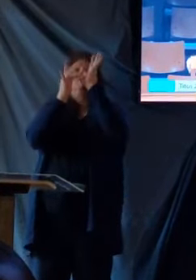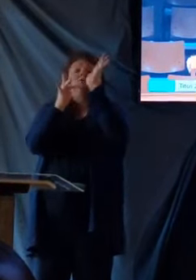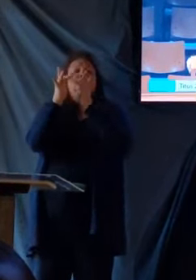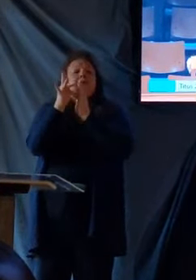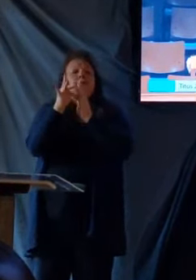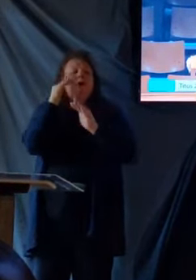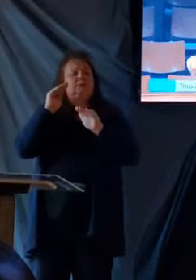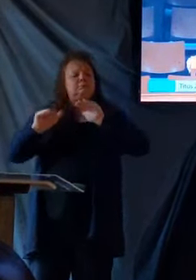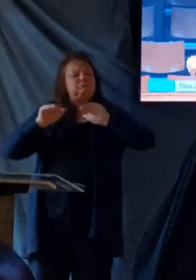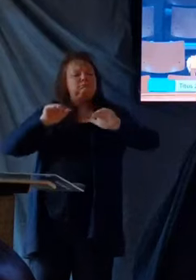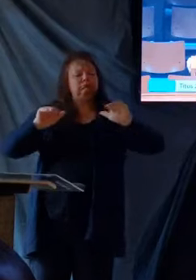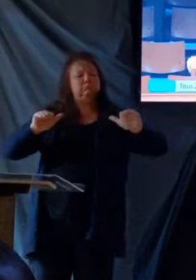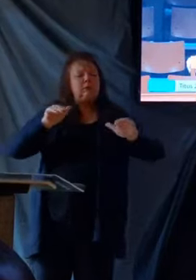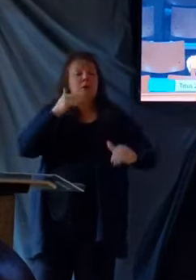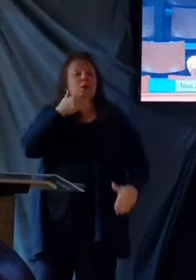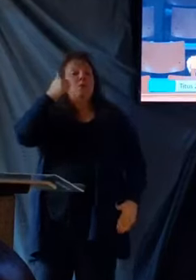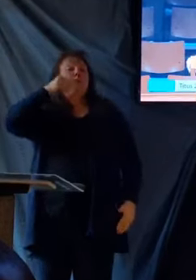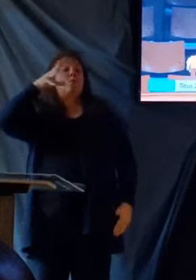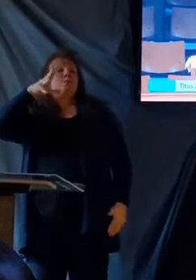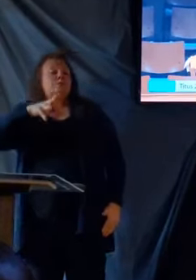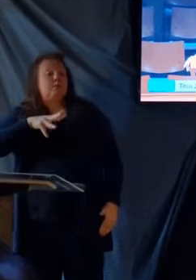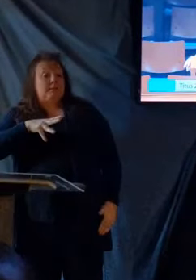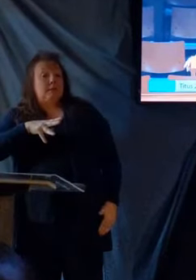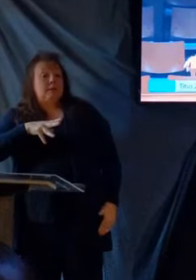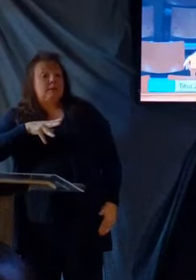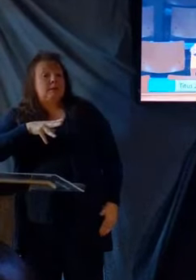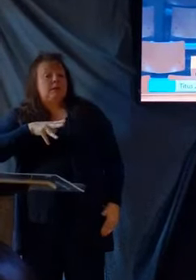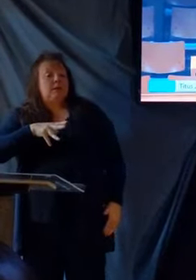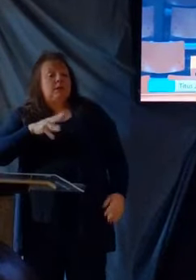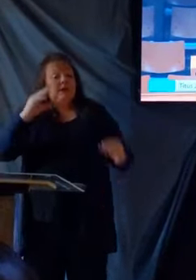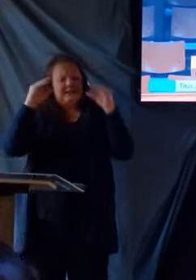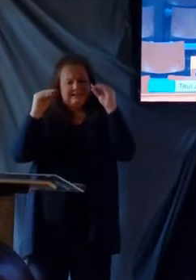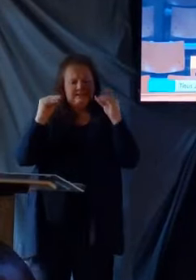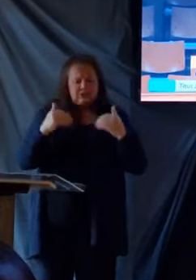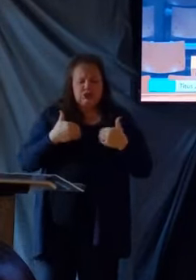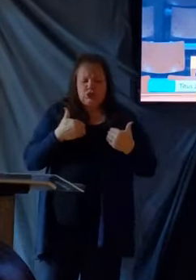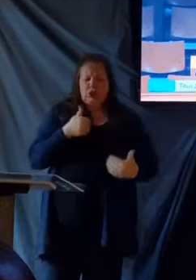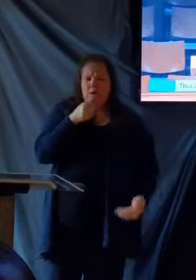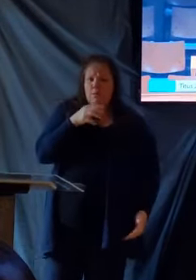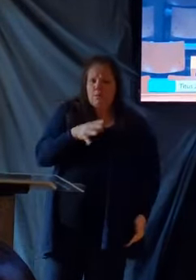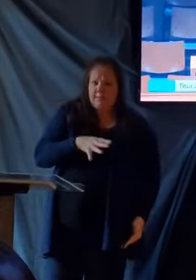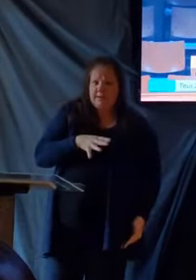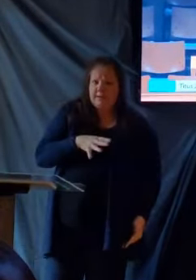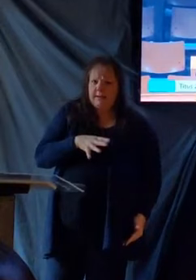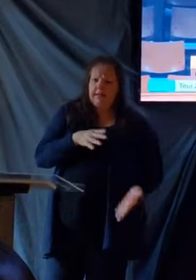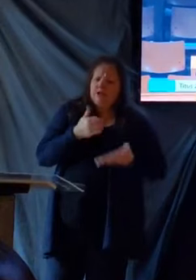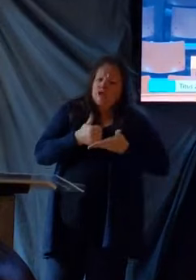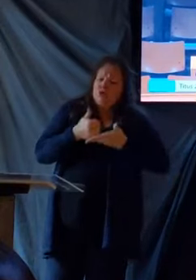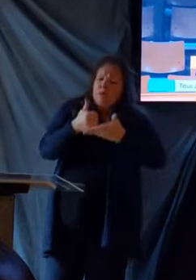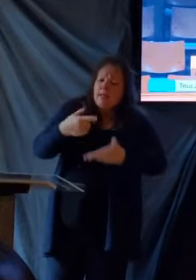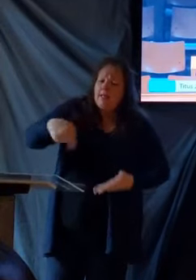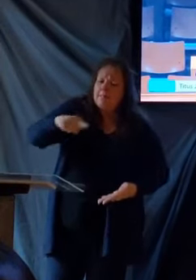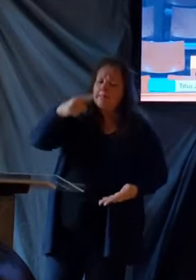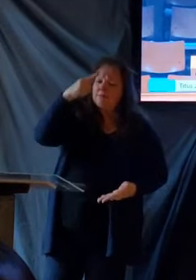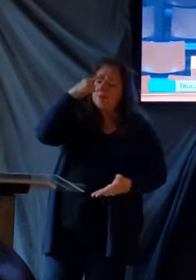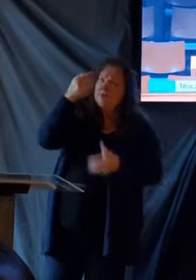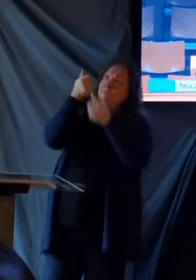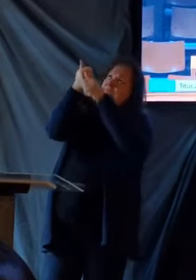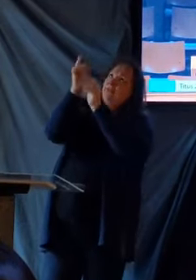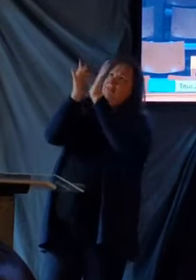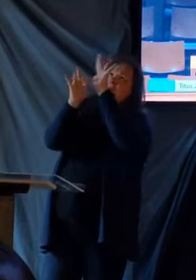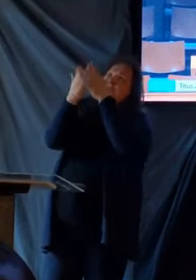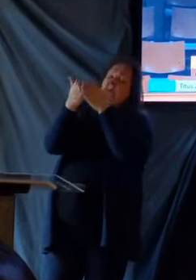a reminder. The older women are teaching the younger women and helping them to think biblically